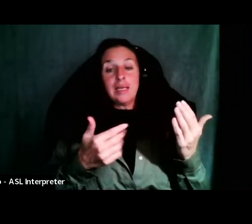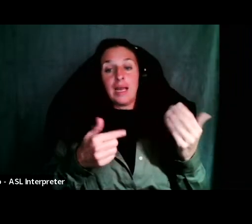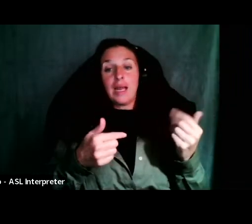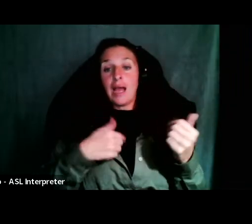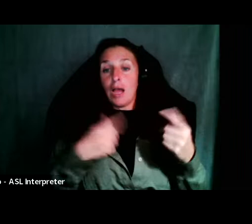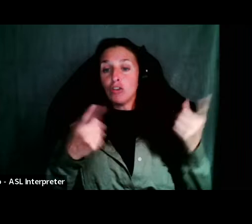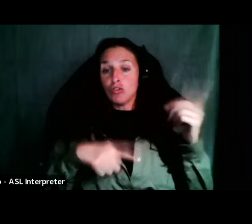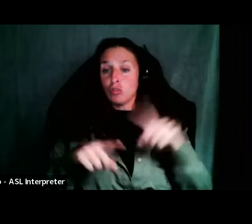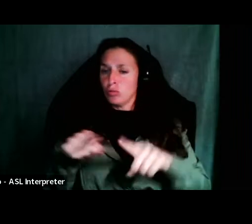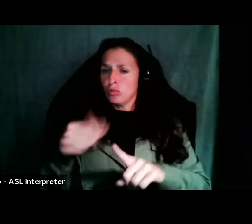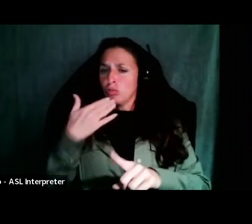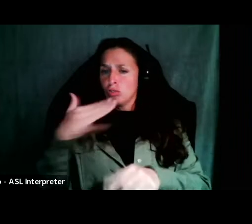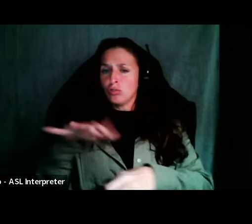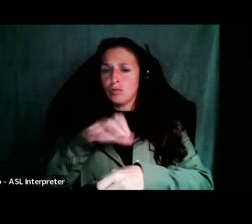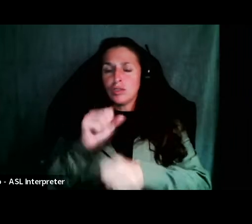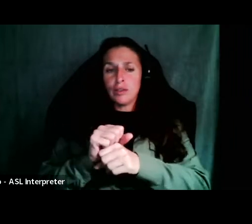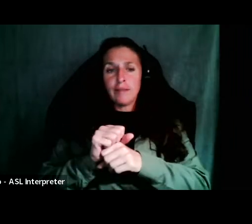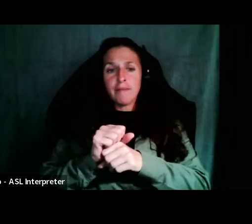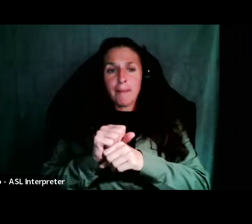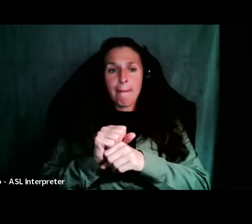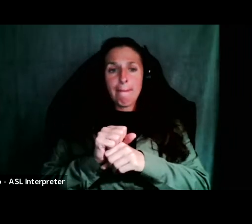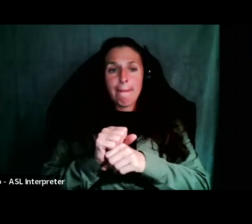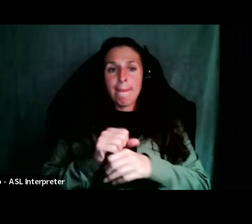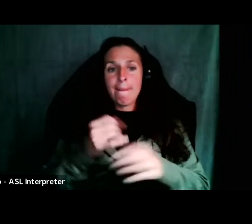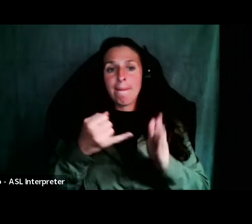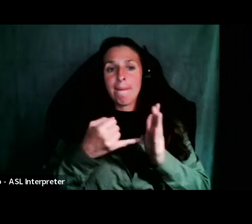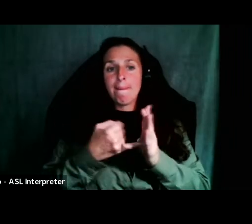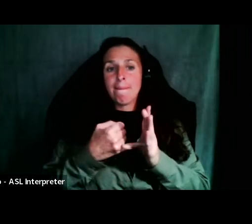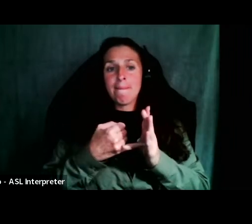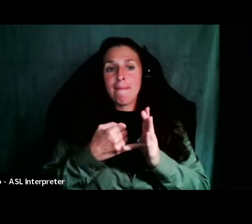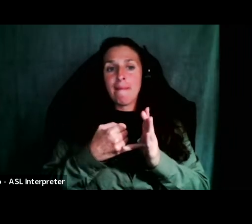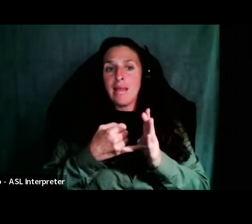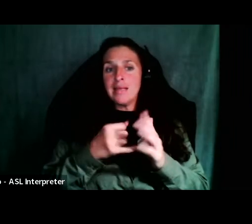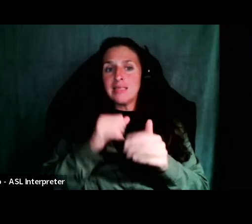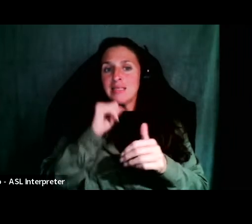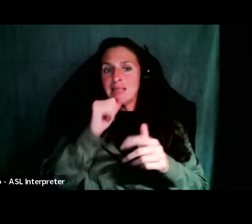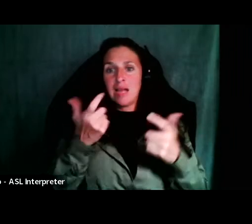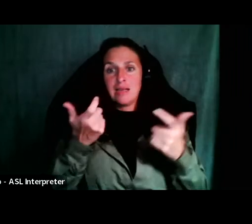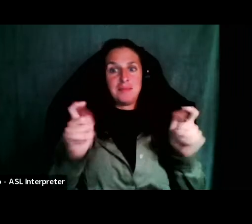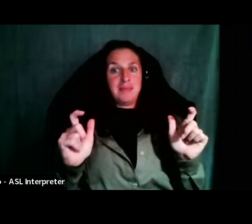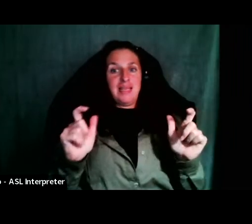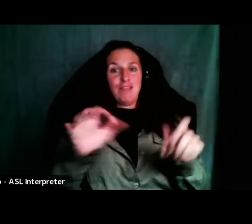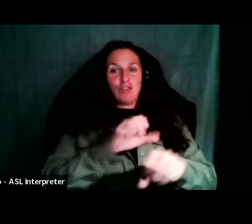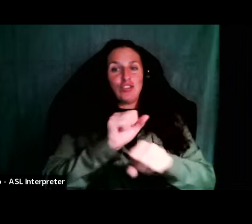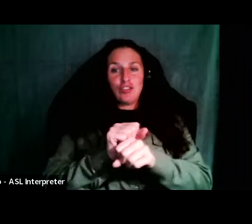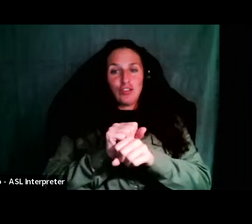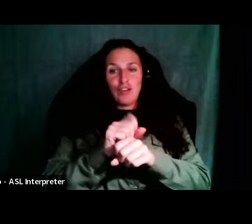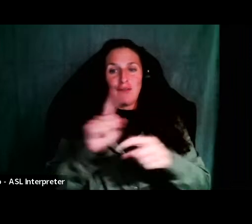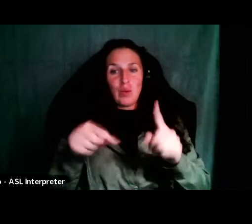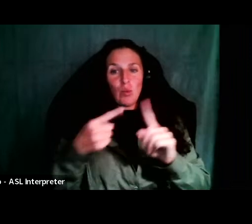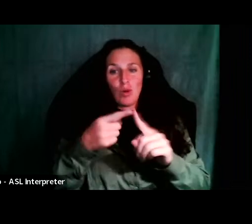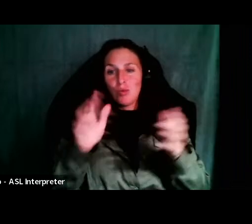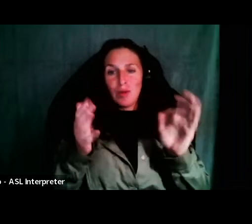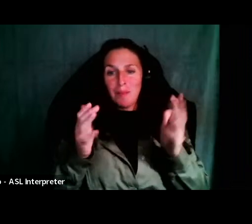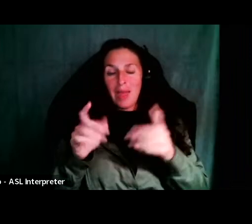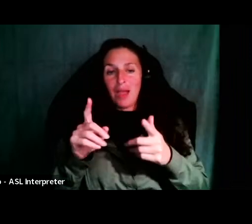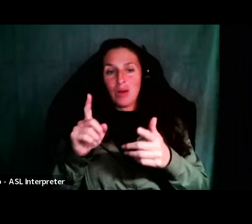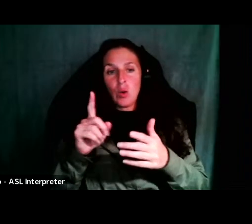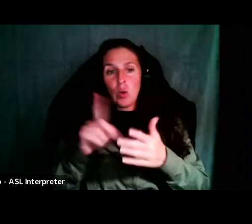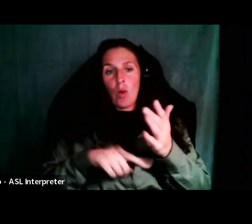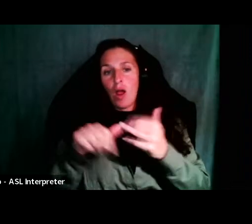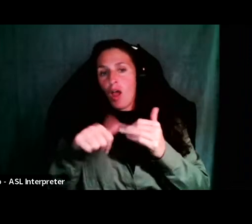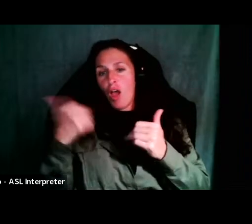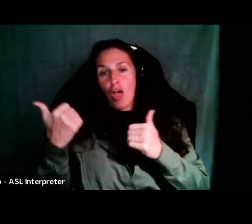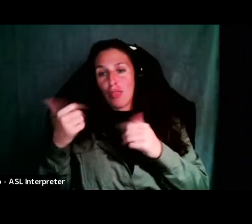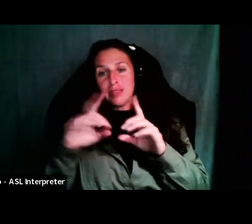good reserve. It is not a significant reserve when you compare it to what other districts have right now,